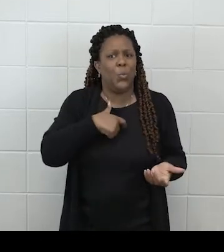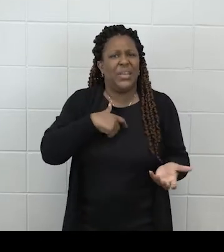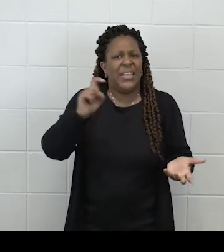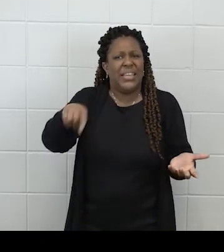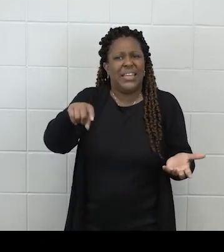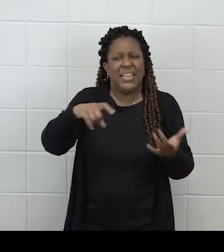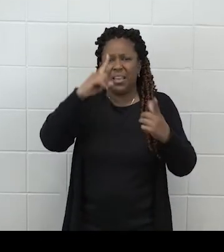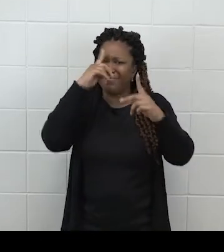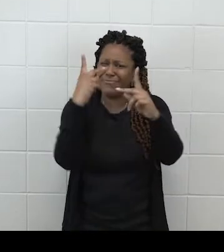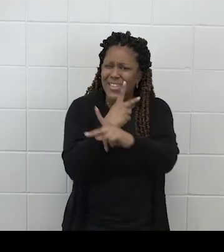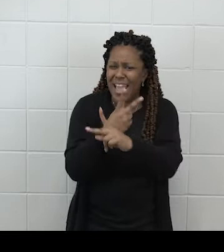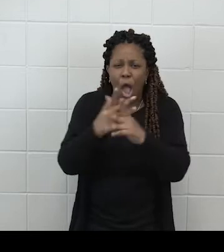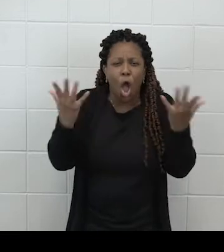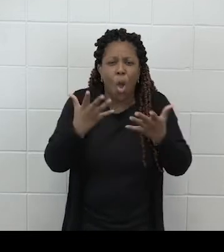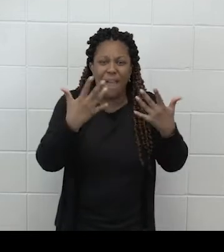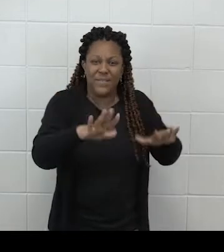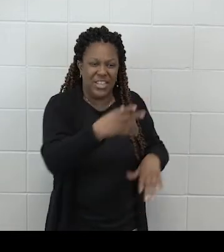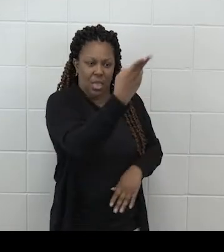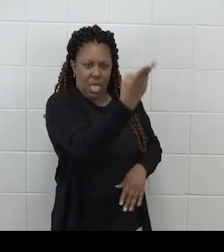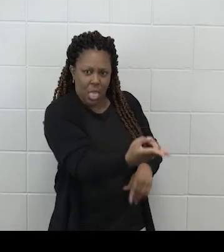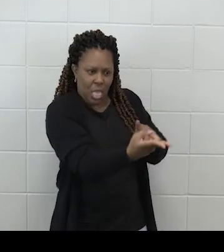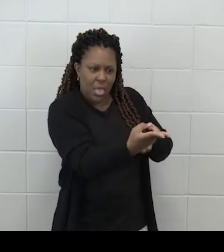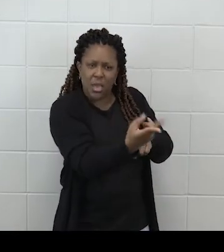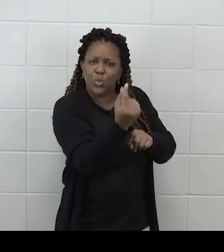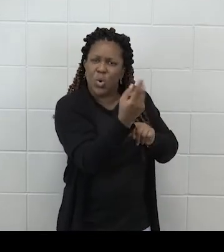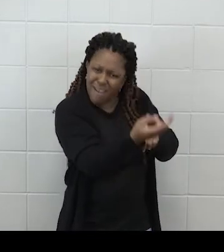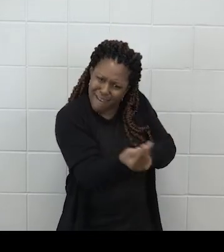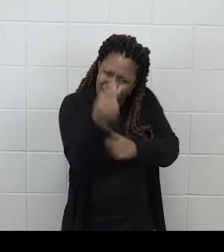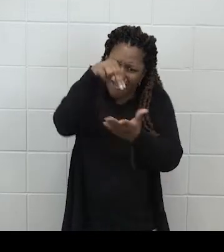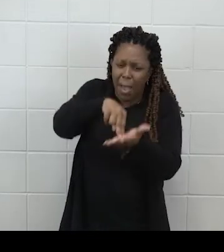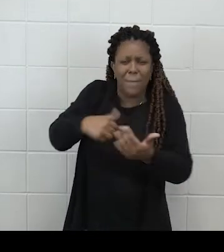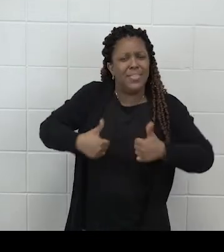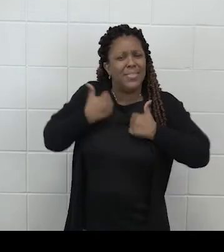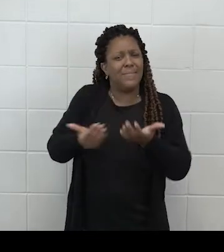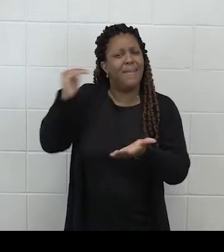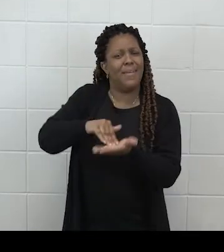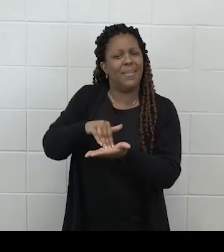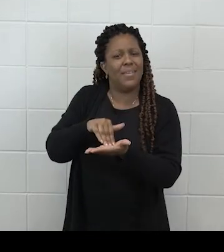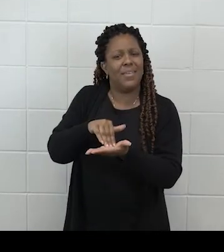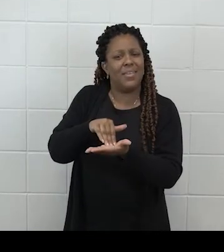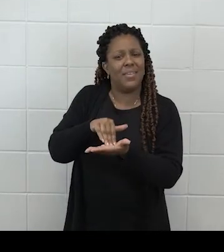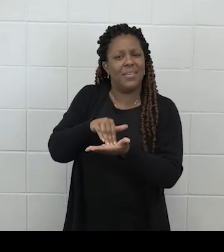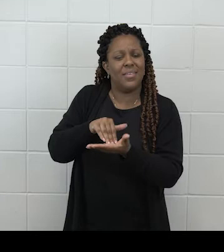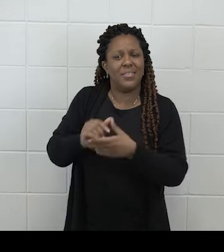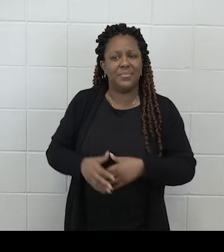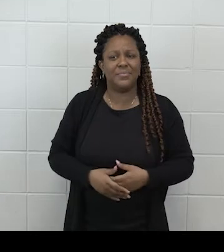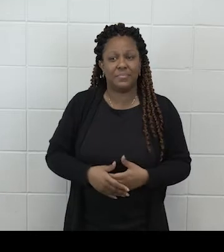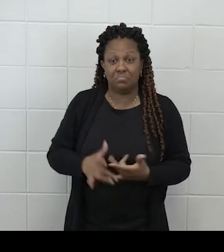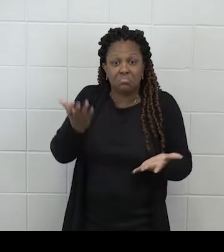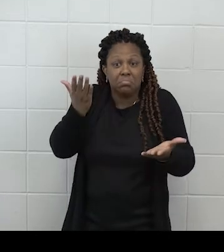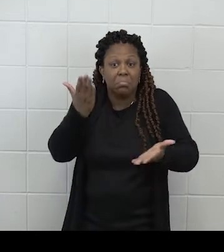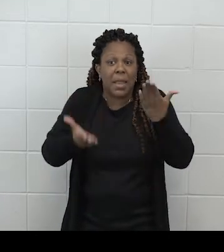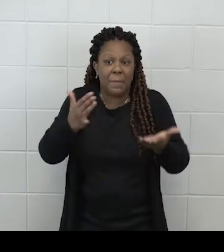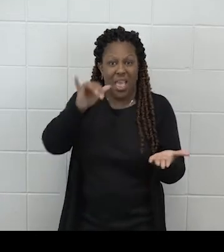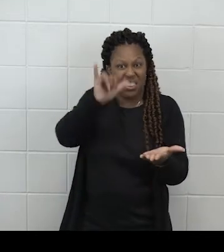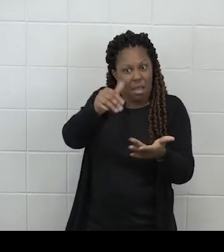yet. It may burn, but it's not meant to burn us. It may hurt, but it's not meant to hurt us.